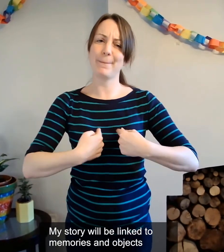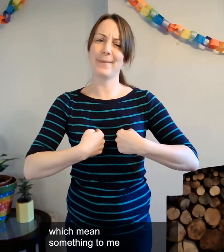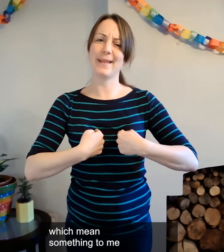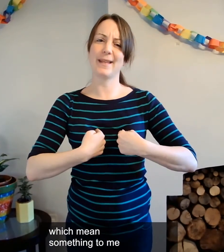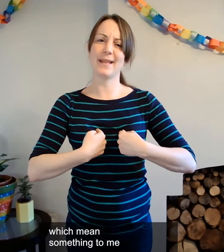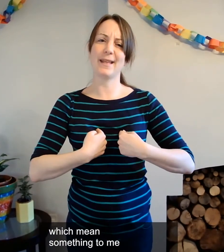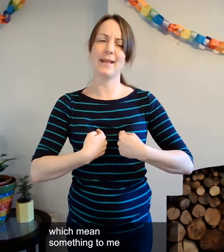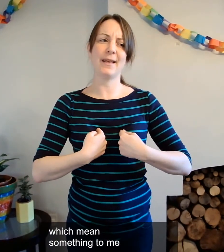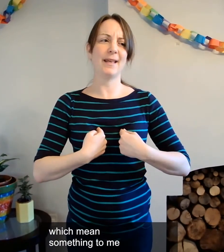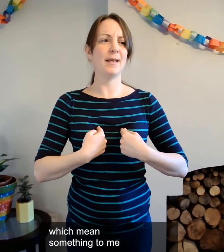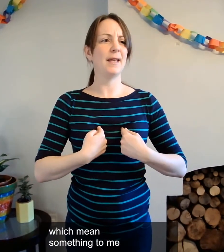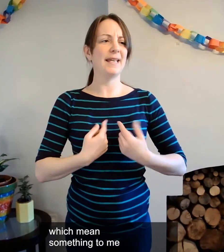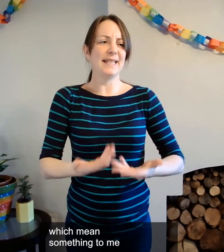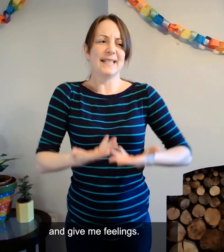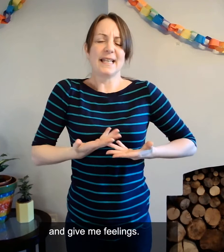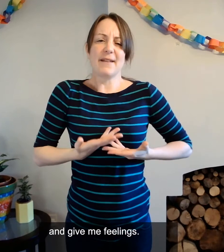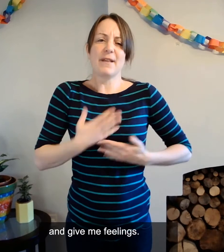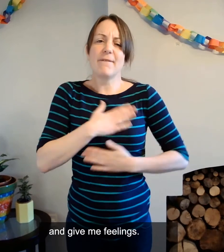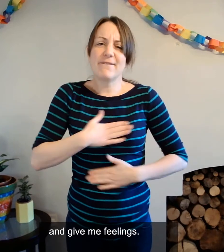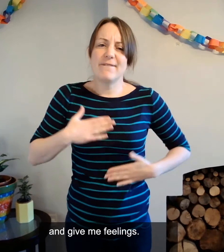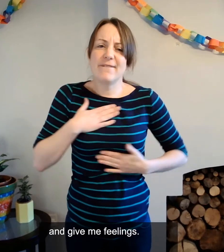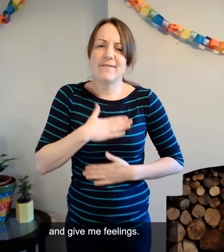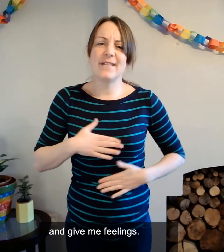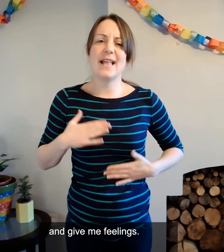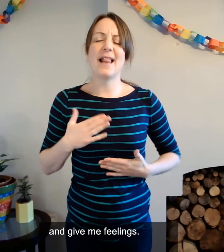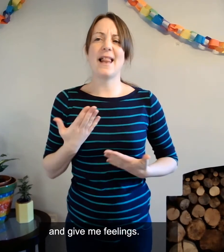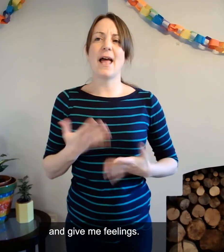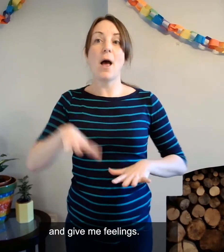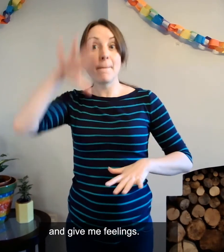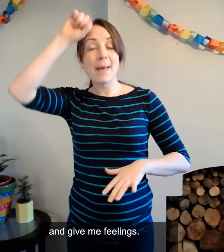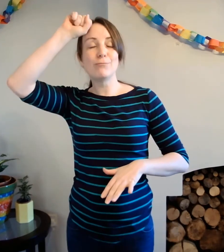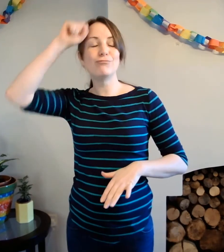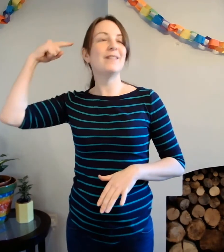which mean something to me and give me feelings.